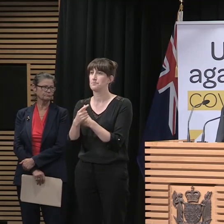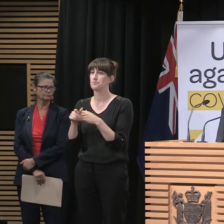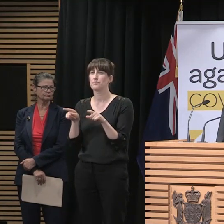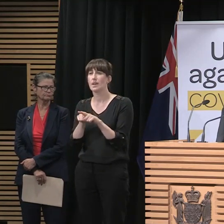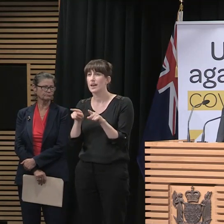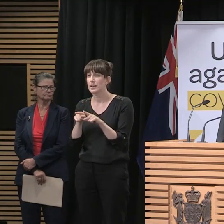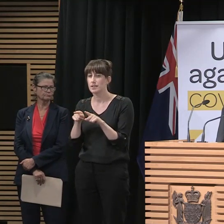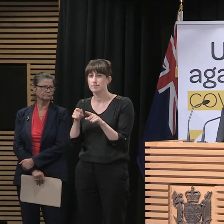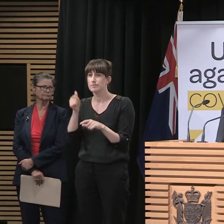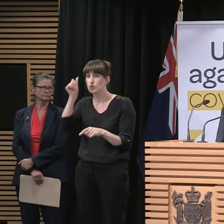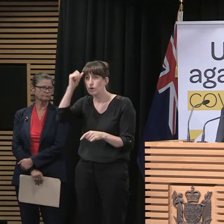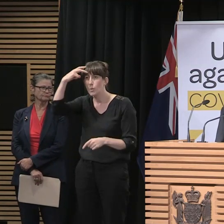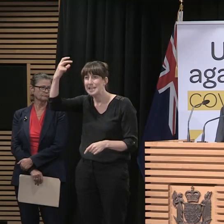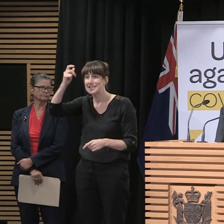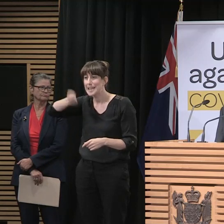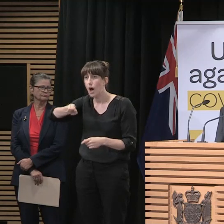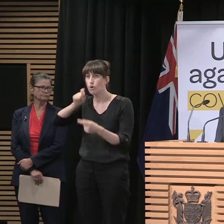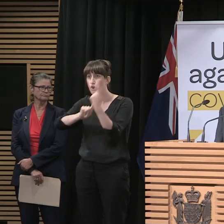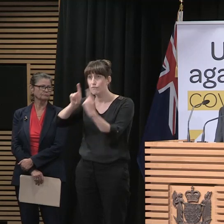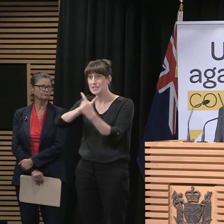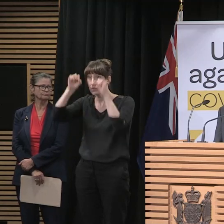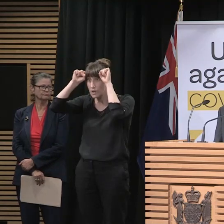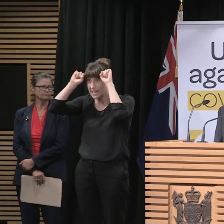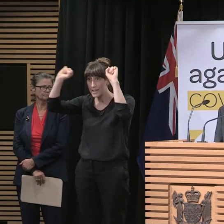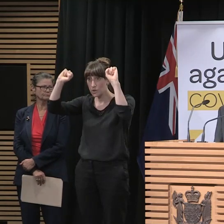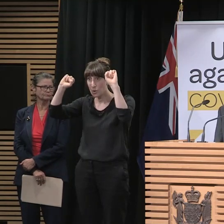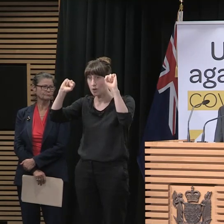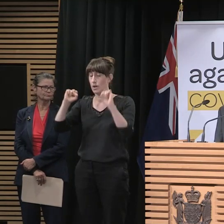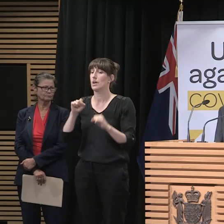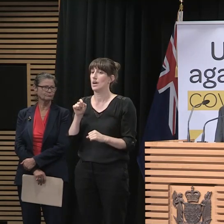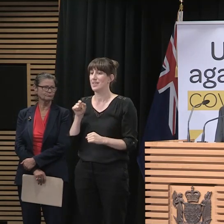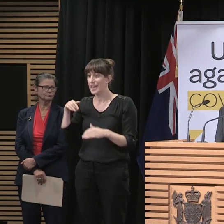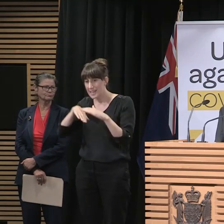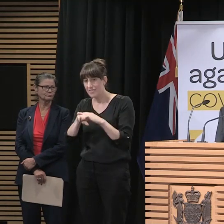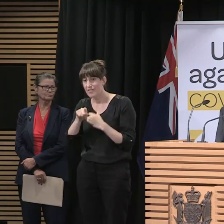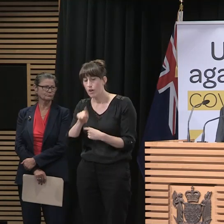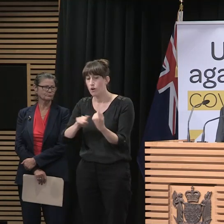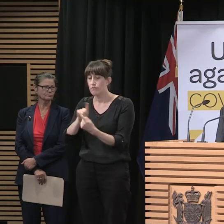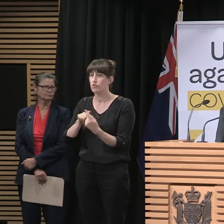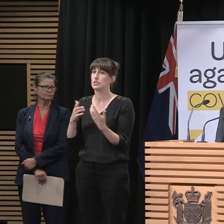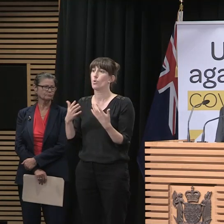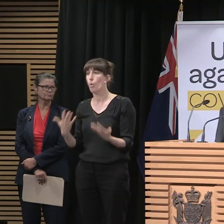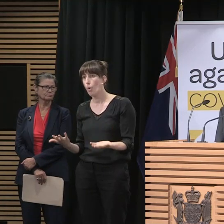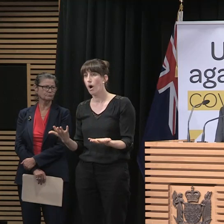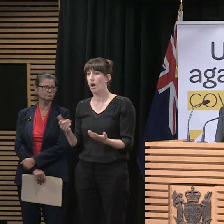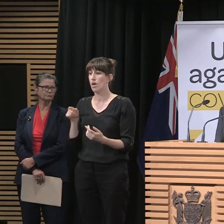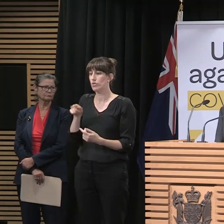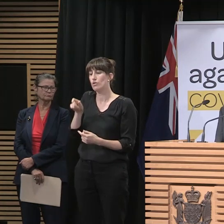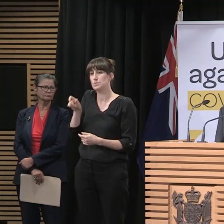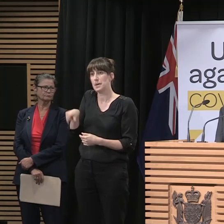Cattle Conference in Queenstown earlier this month, or they are close contacts of an already confirmed case.